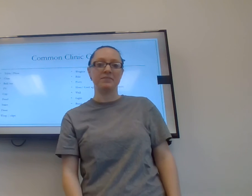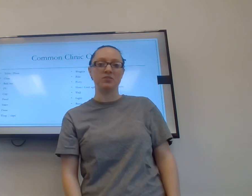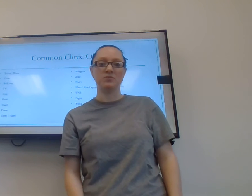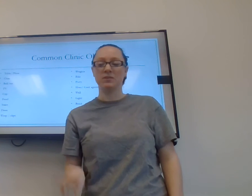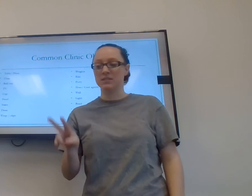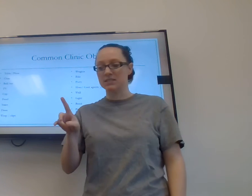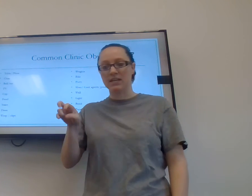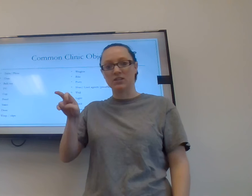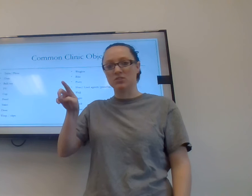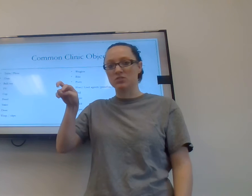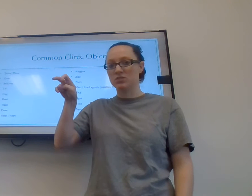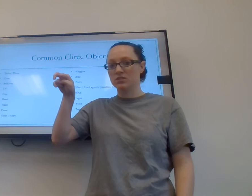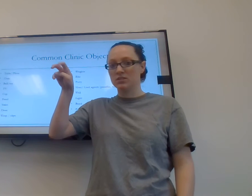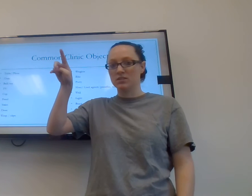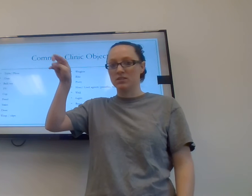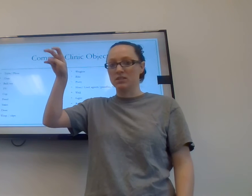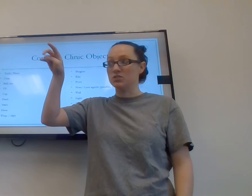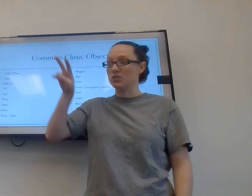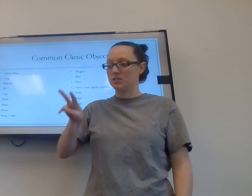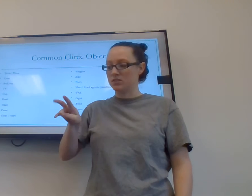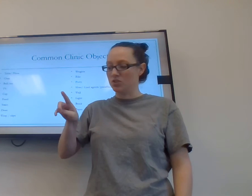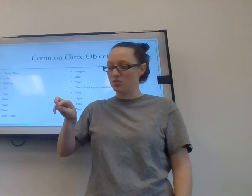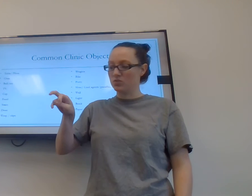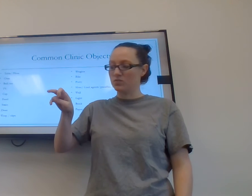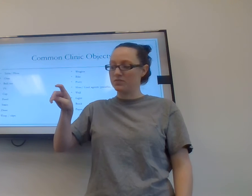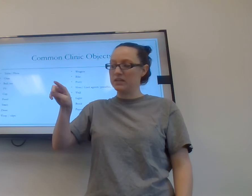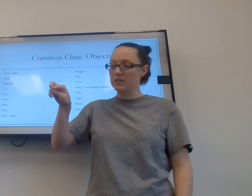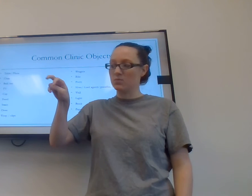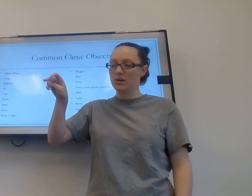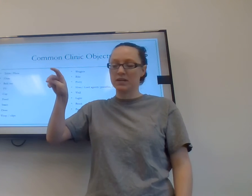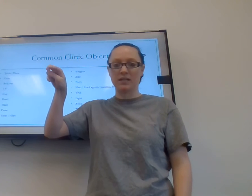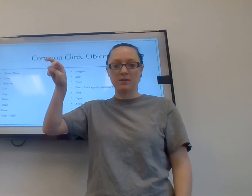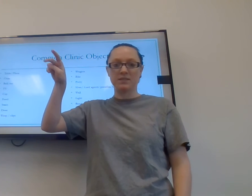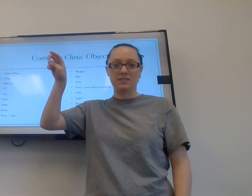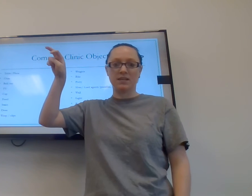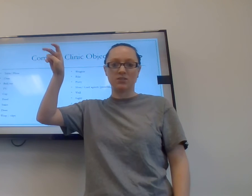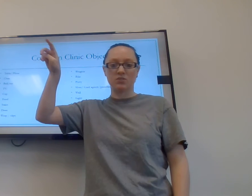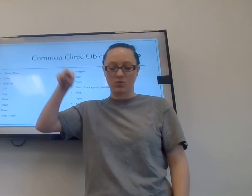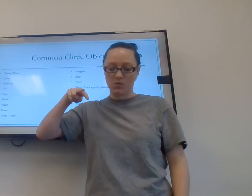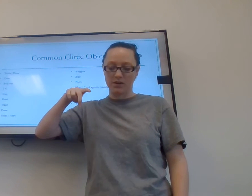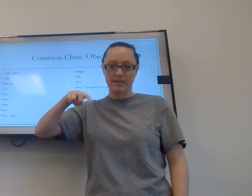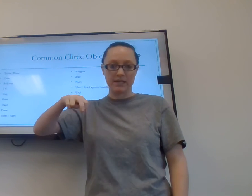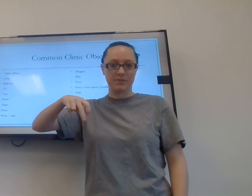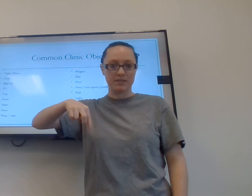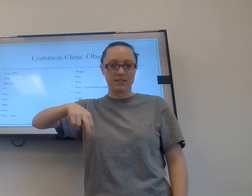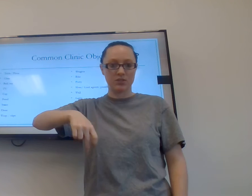to. Stairs is just your feet walking up the stairs or walking down the stairs.